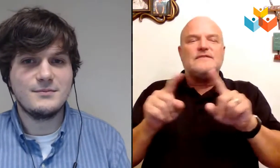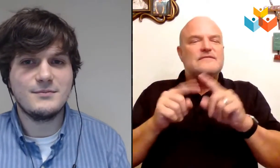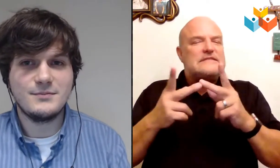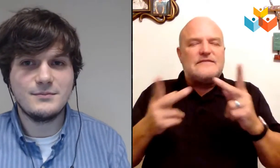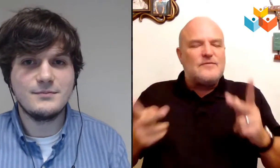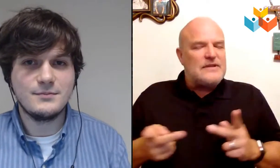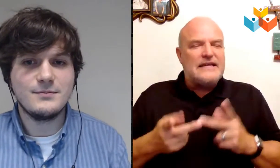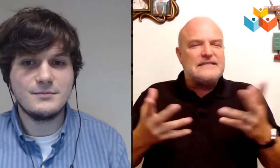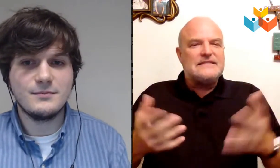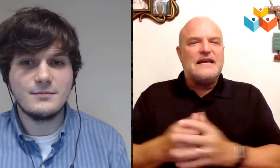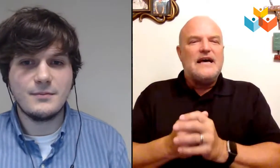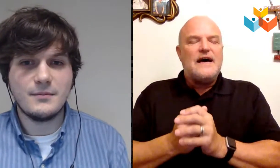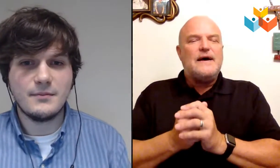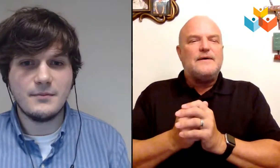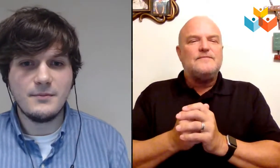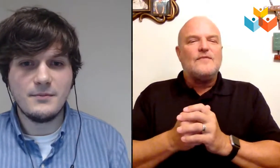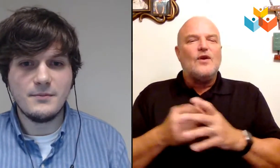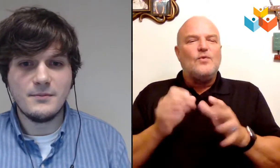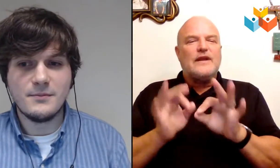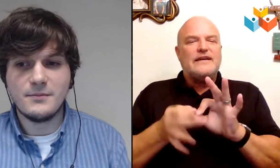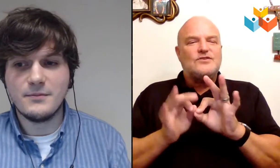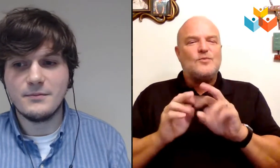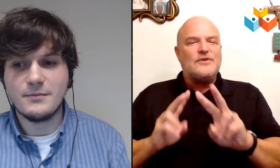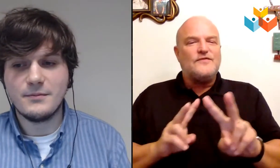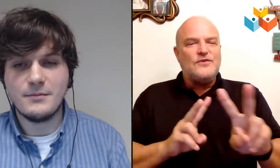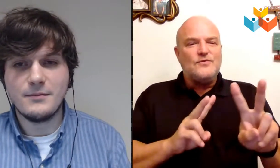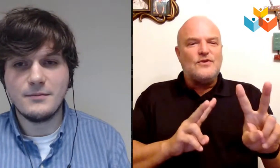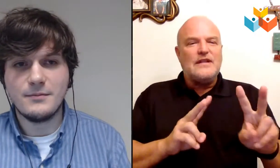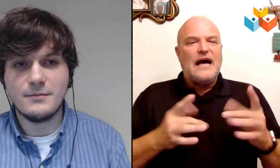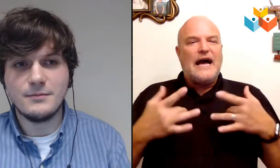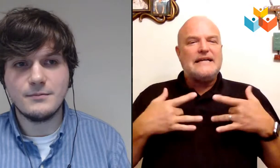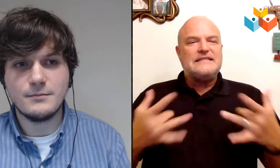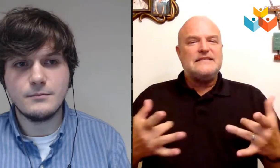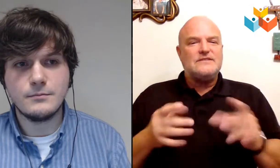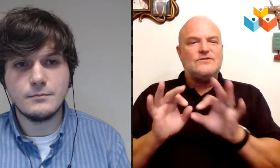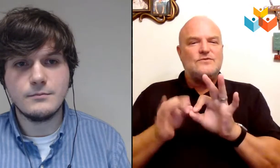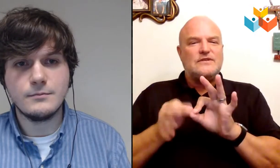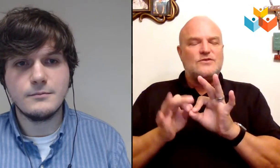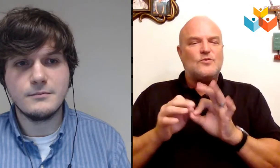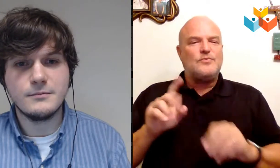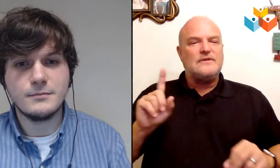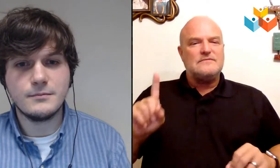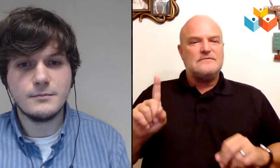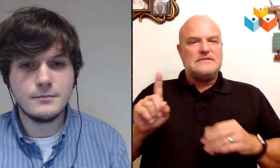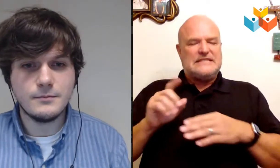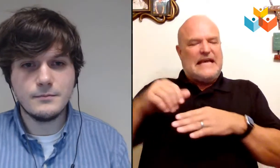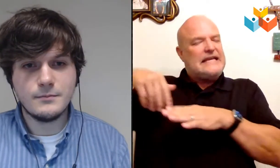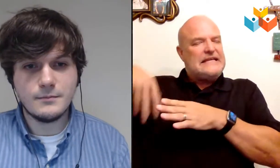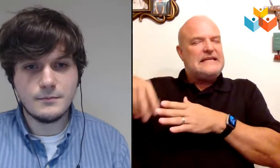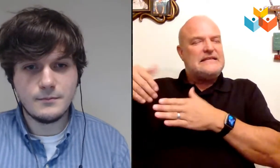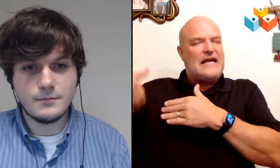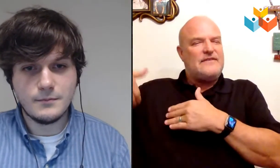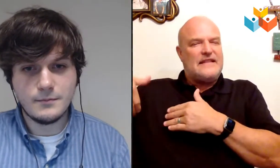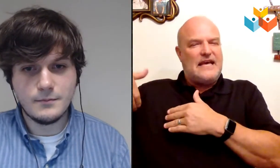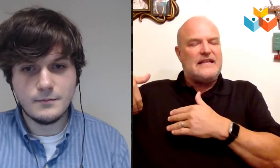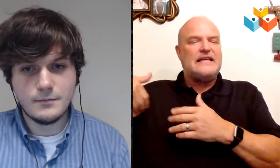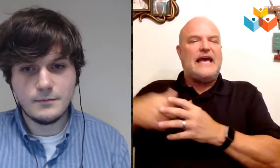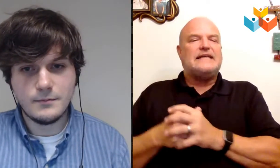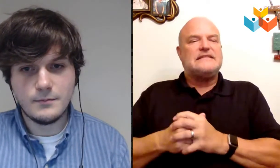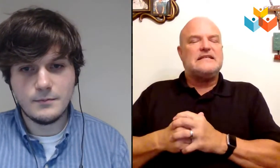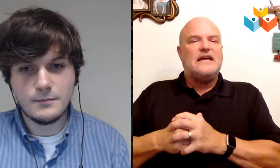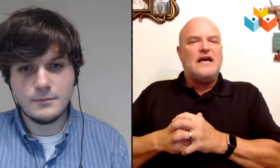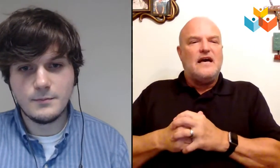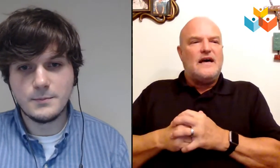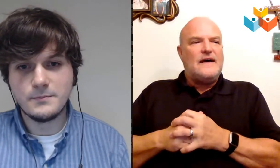Just different places. When I interpret a funeral, I tend to interpret standing kind of at the head